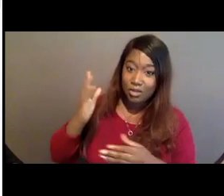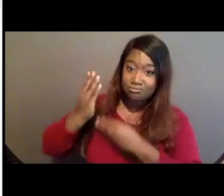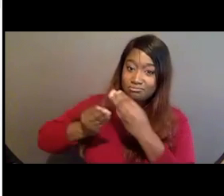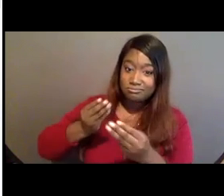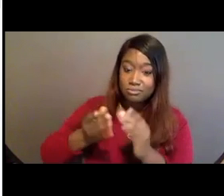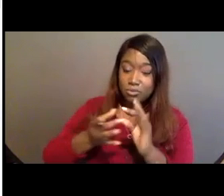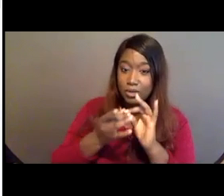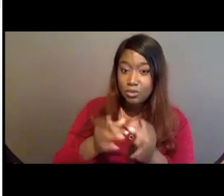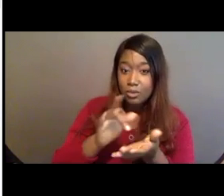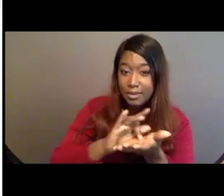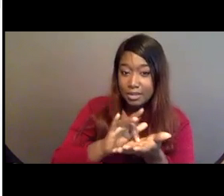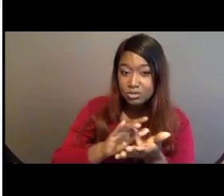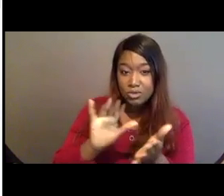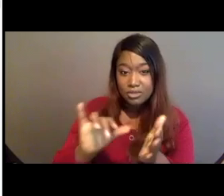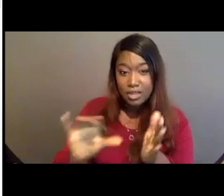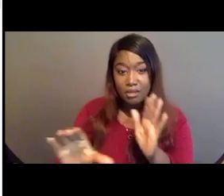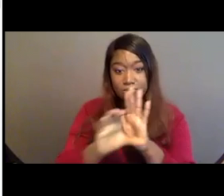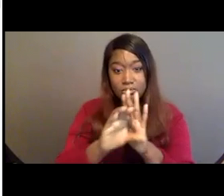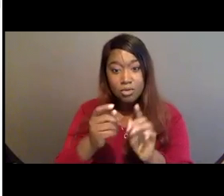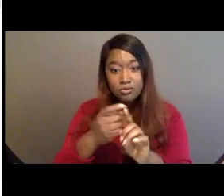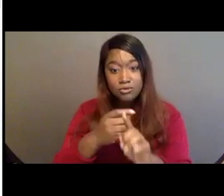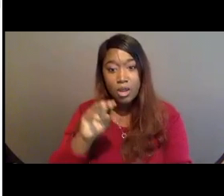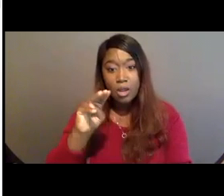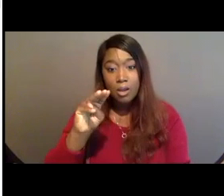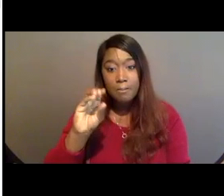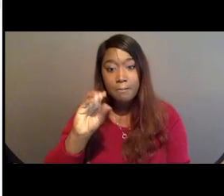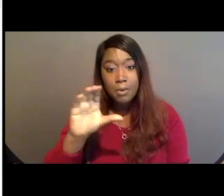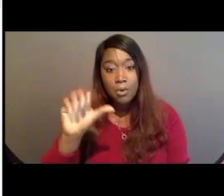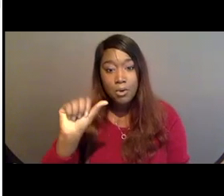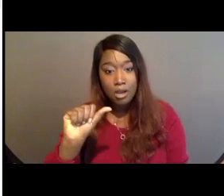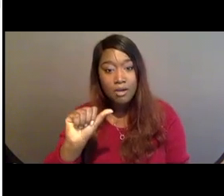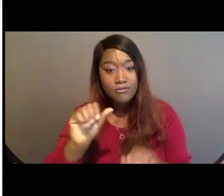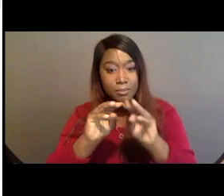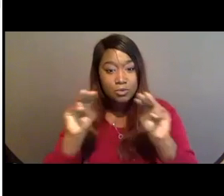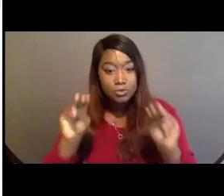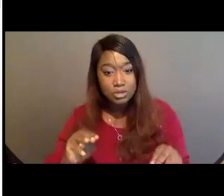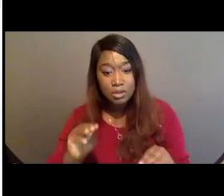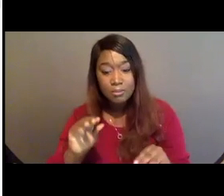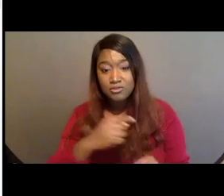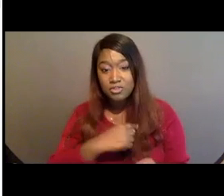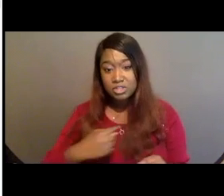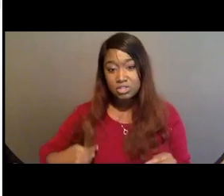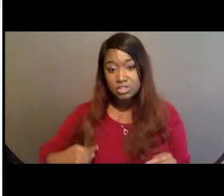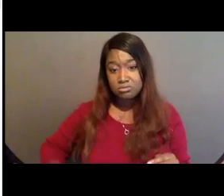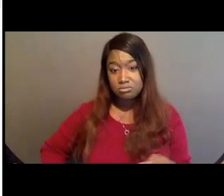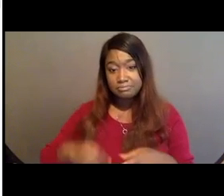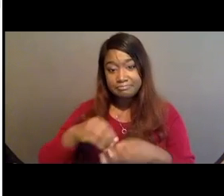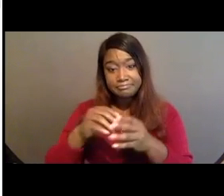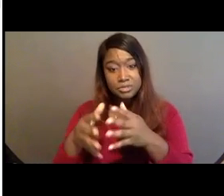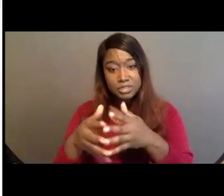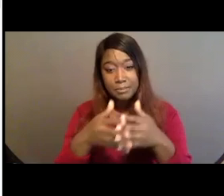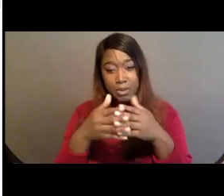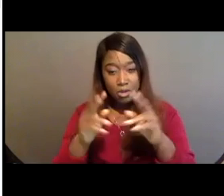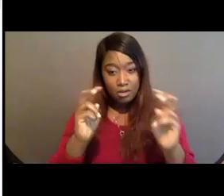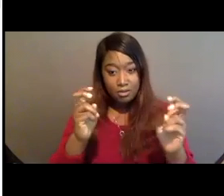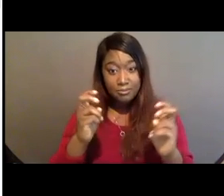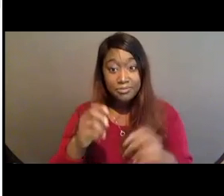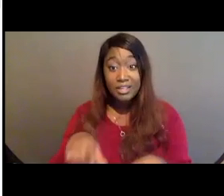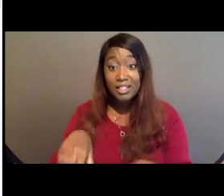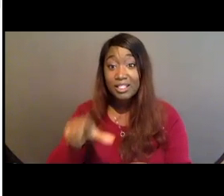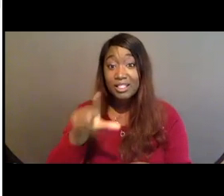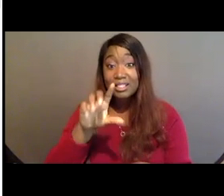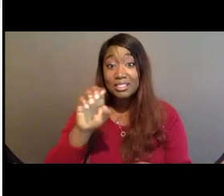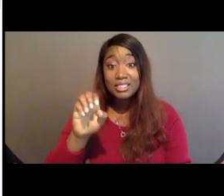at MoCA, the Museum of Chinese in America, of Mr. Li Mi Him in